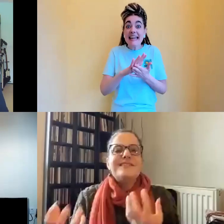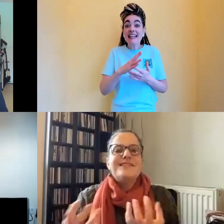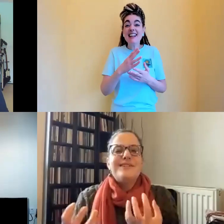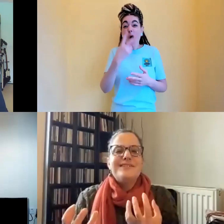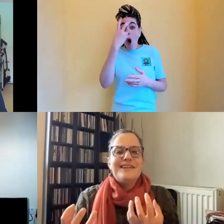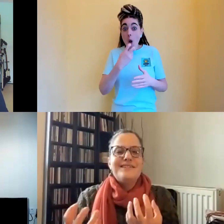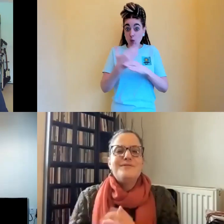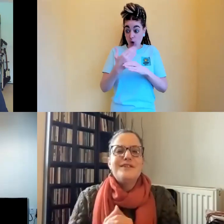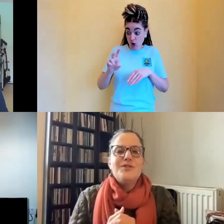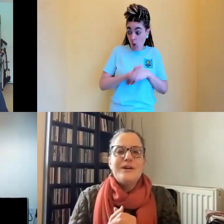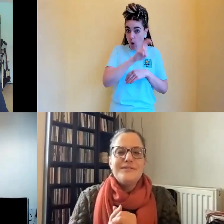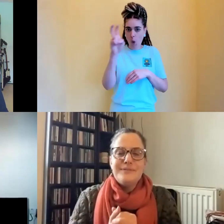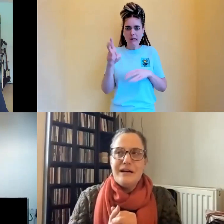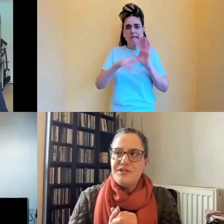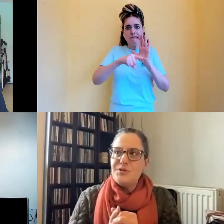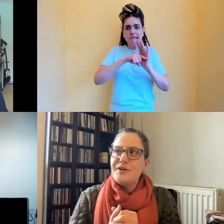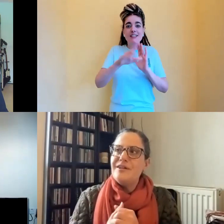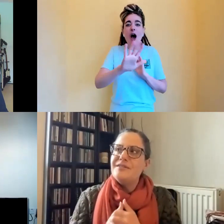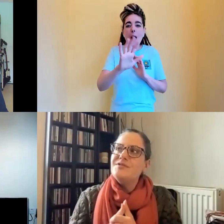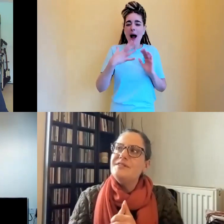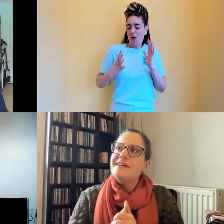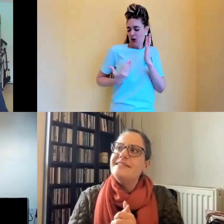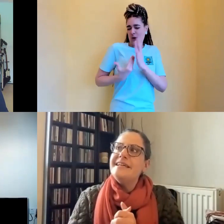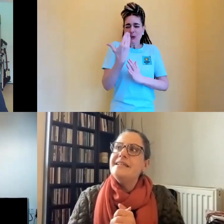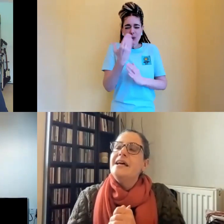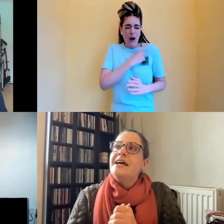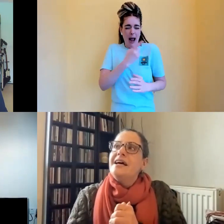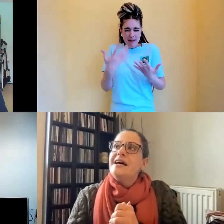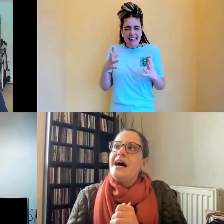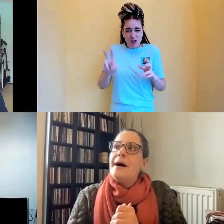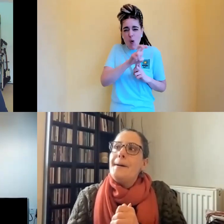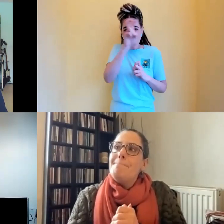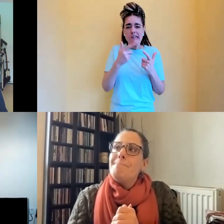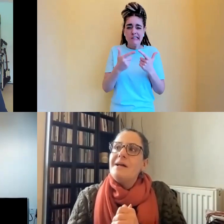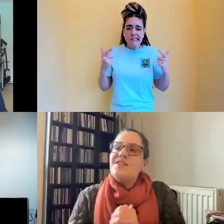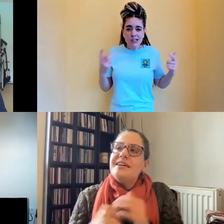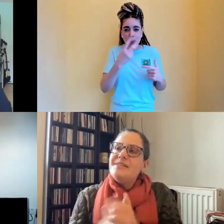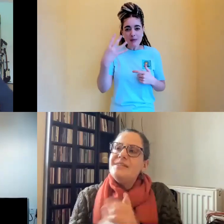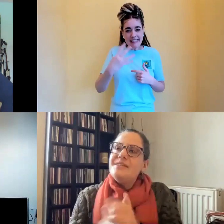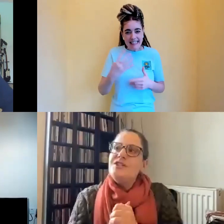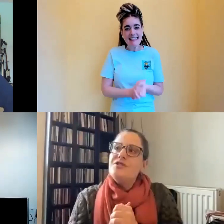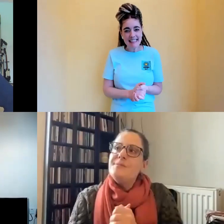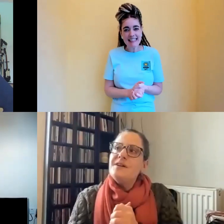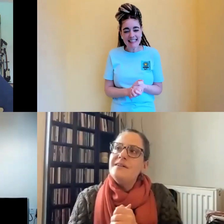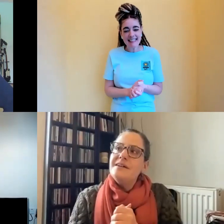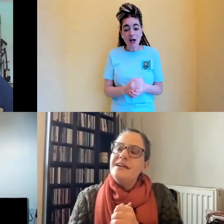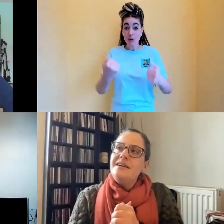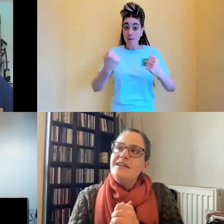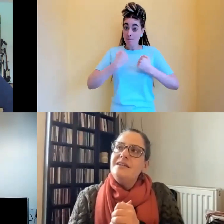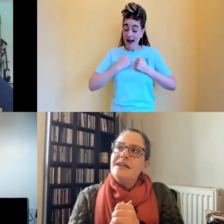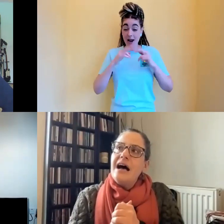really excited about getting something new out after touring a lot in 2019. So I guess my hopes and dreams